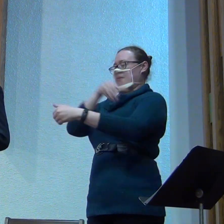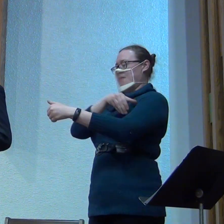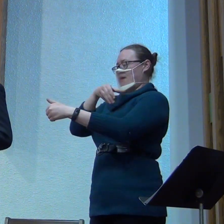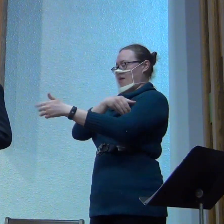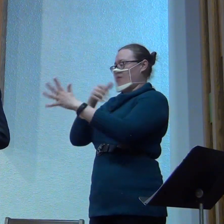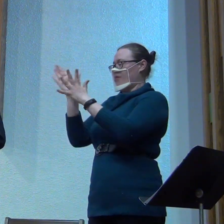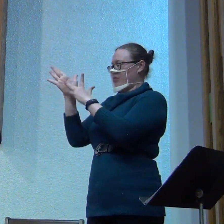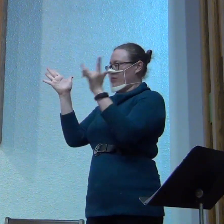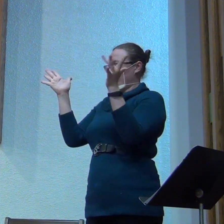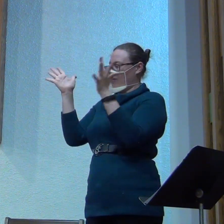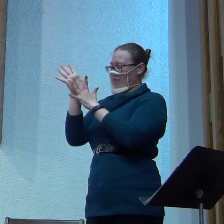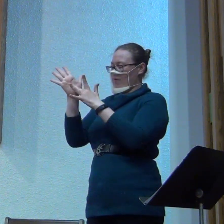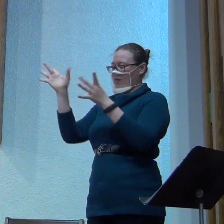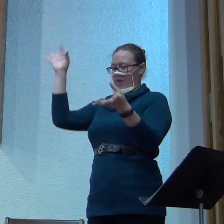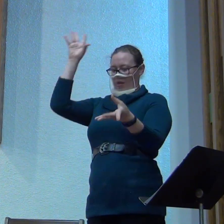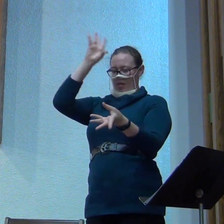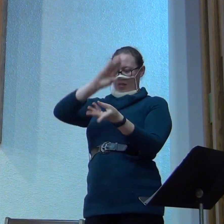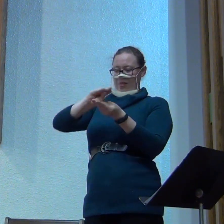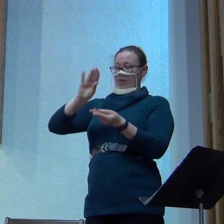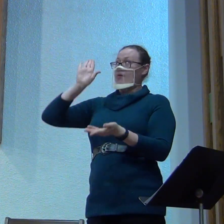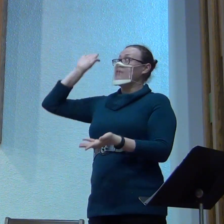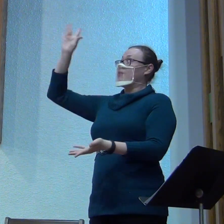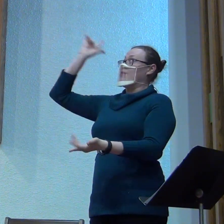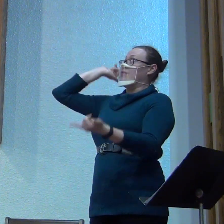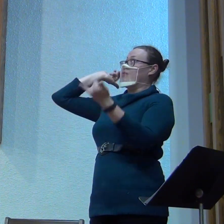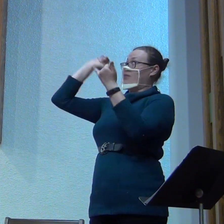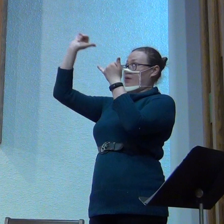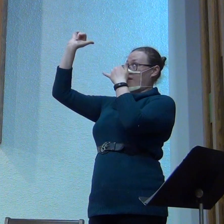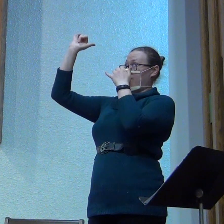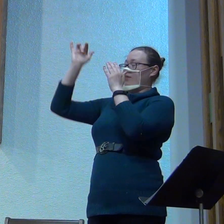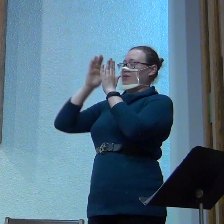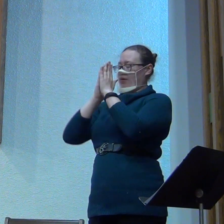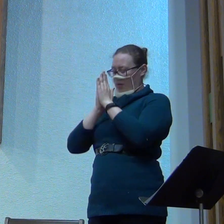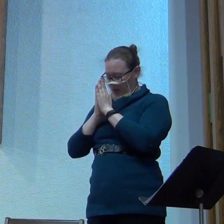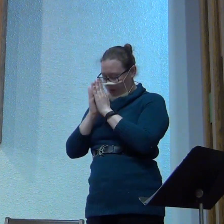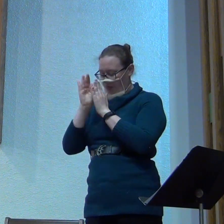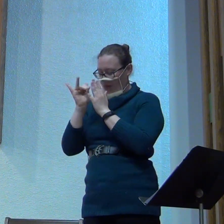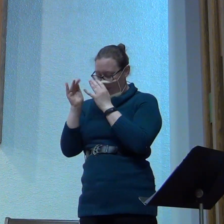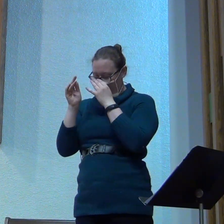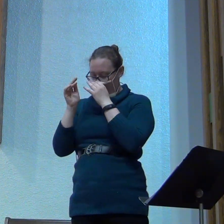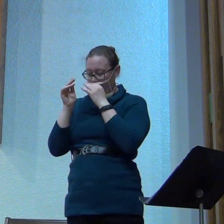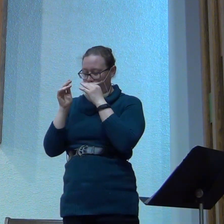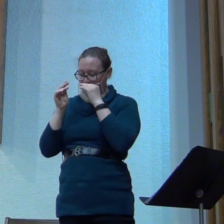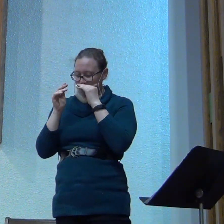power, and the glory forever. Amen.